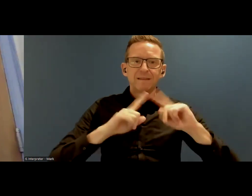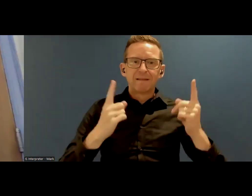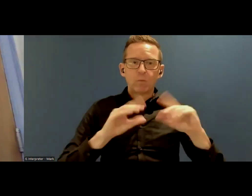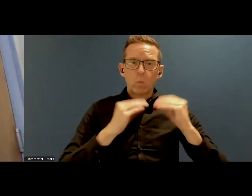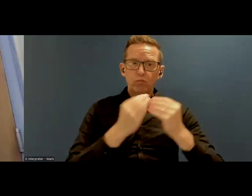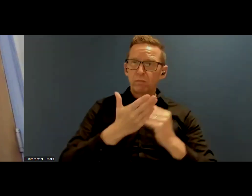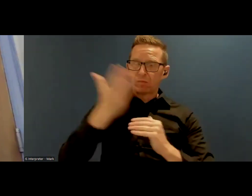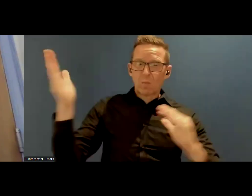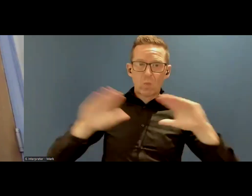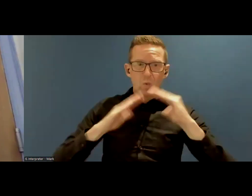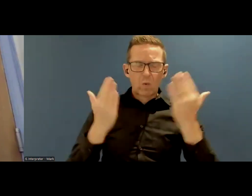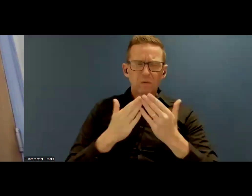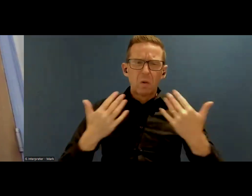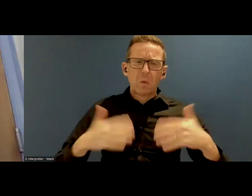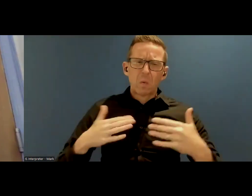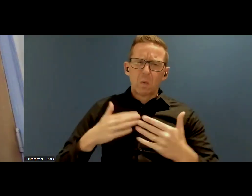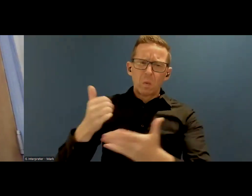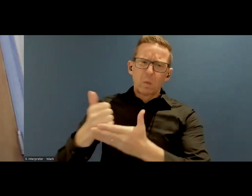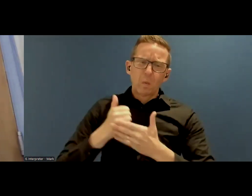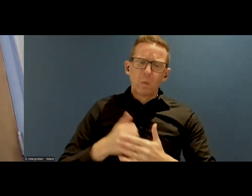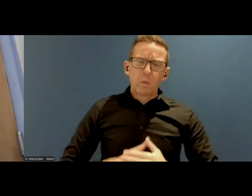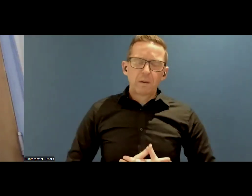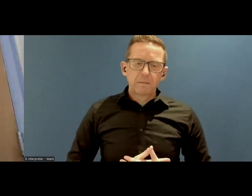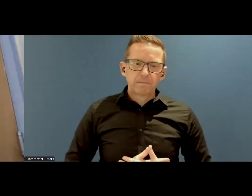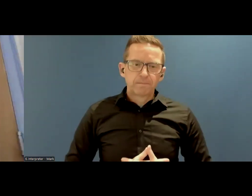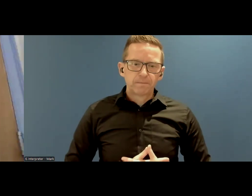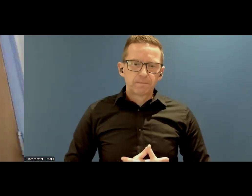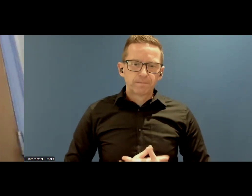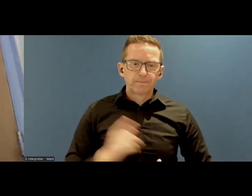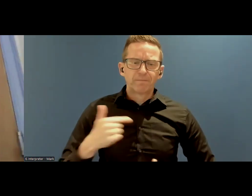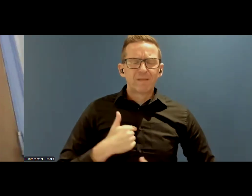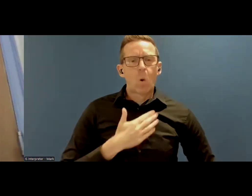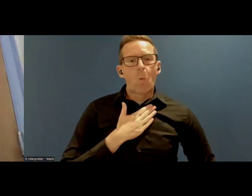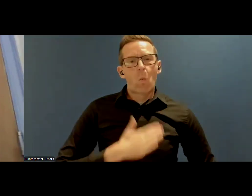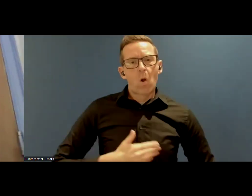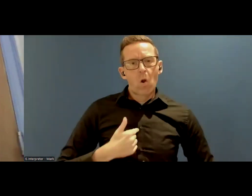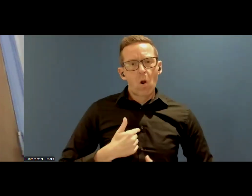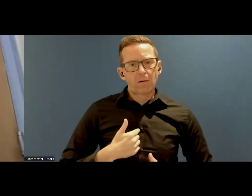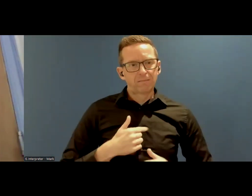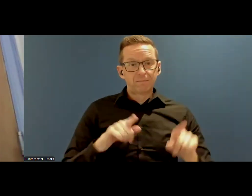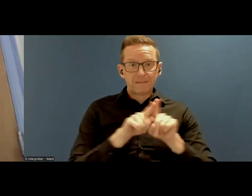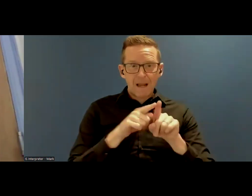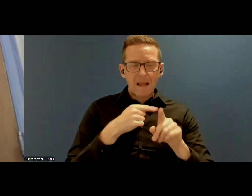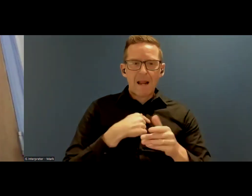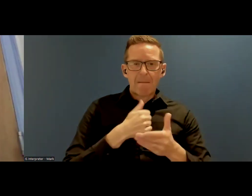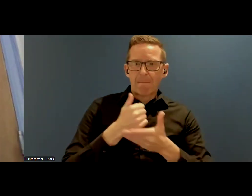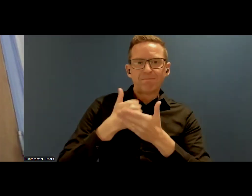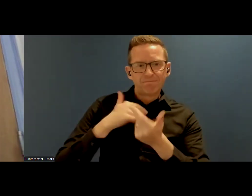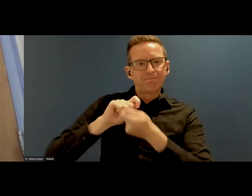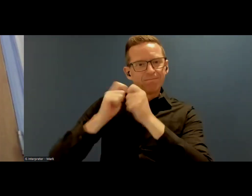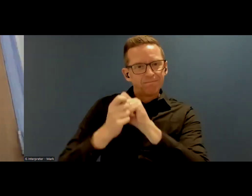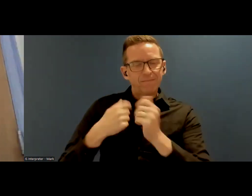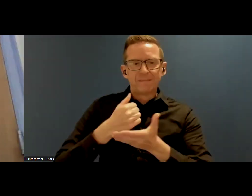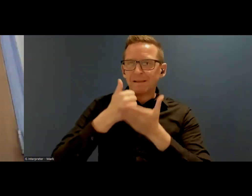huge difference to us. And in turn, we want to offer all the support we can to OPDs